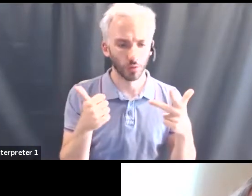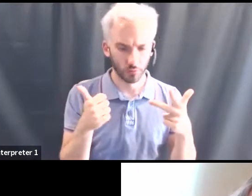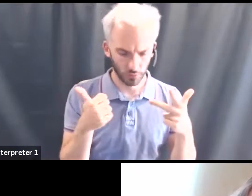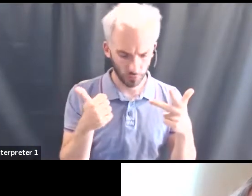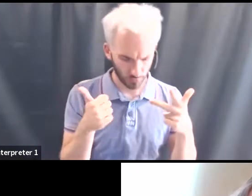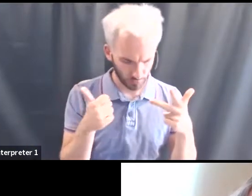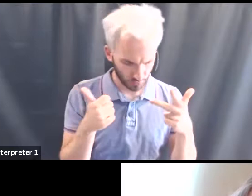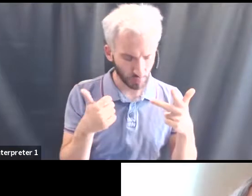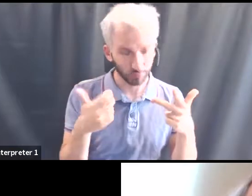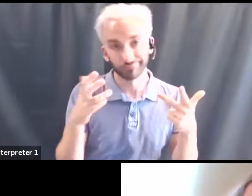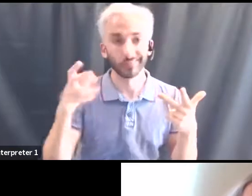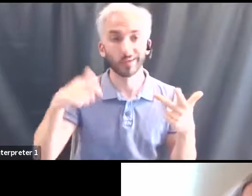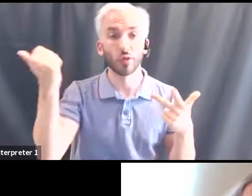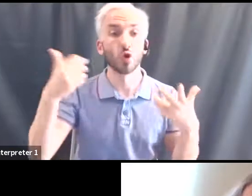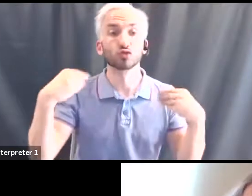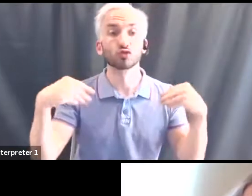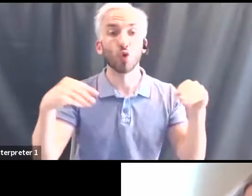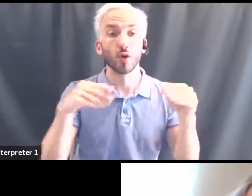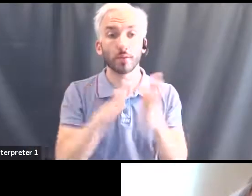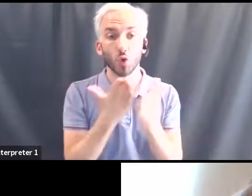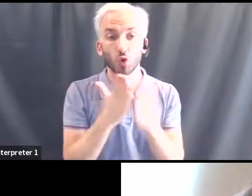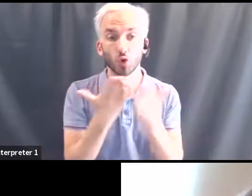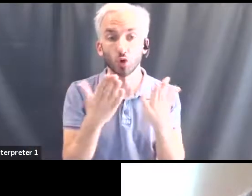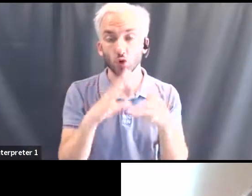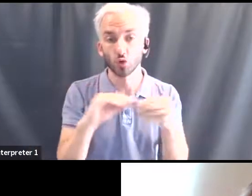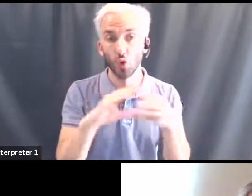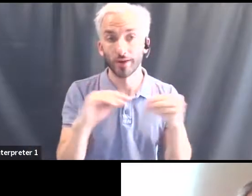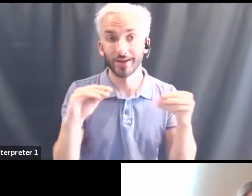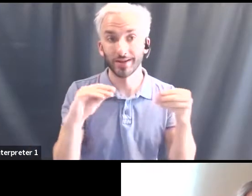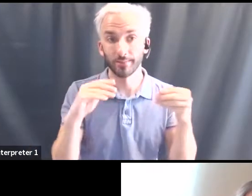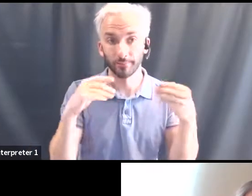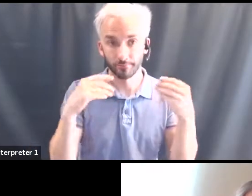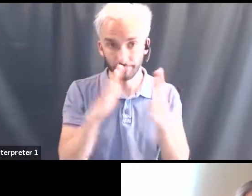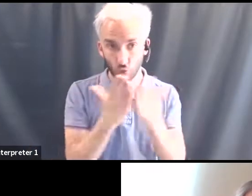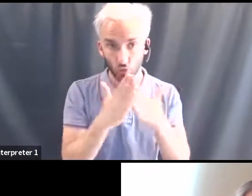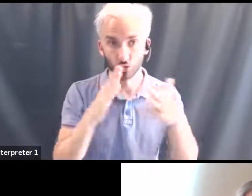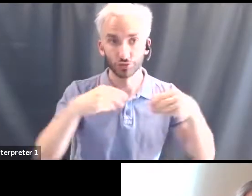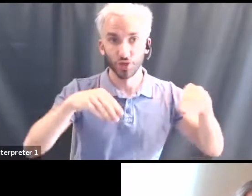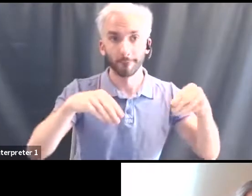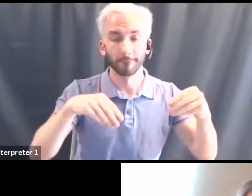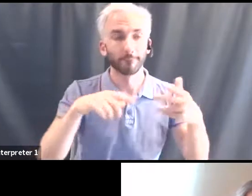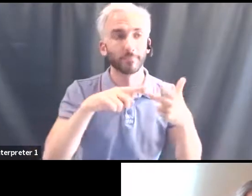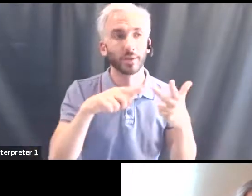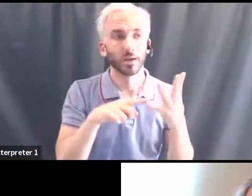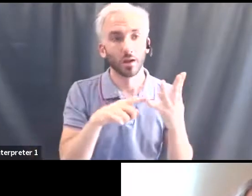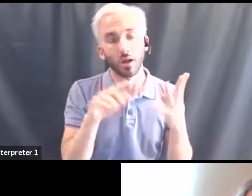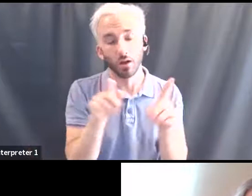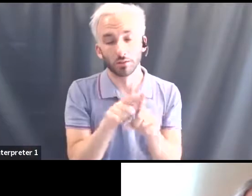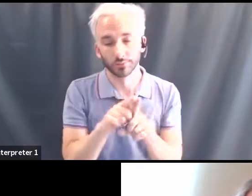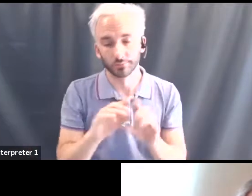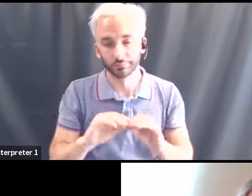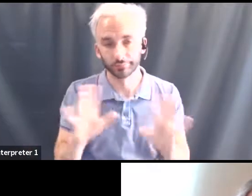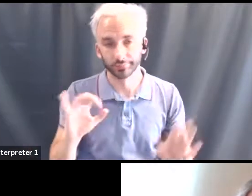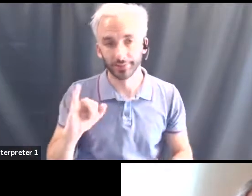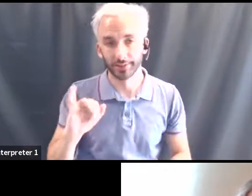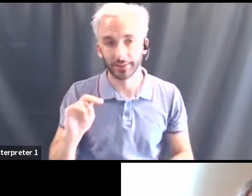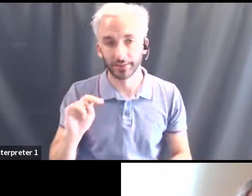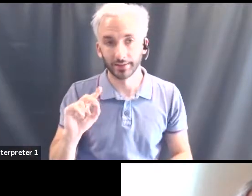another story bookshop. You can, obviously, it's available on the Indigo website as well. So if you're in a